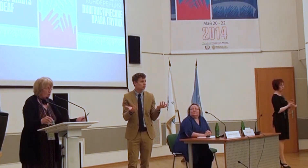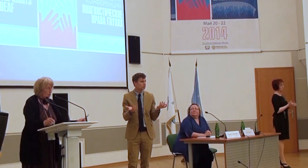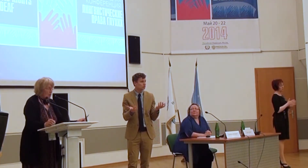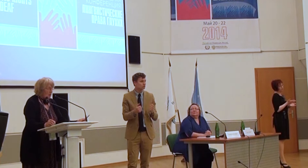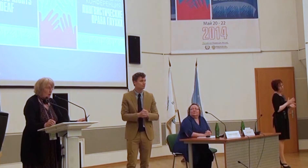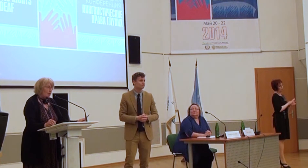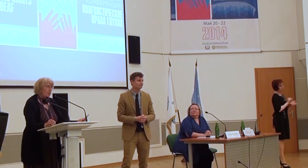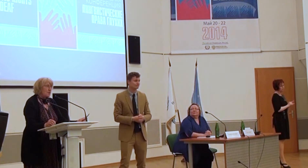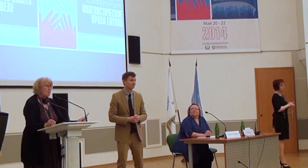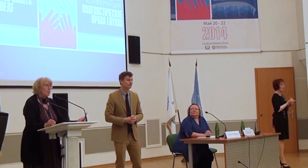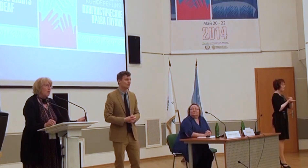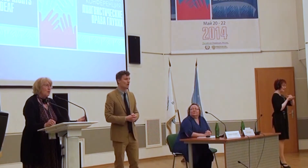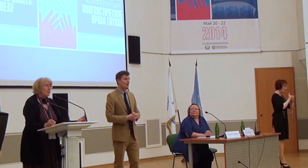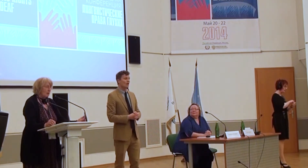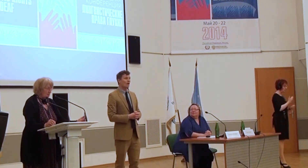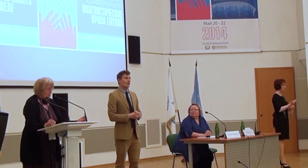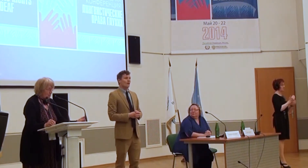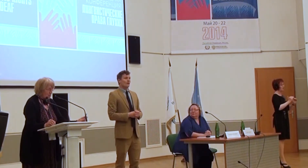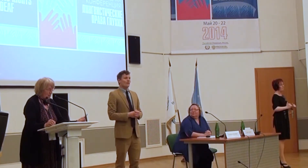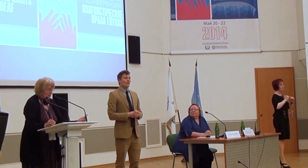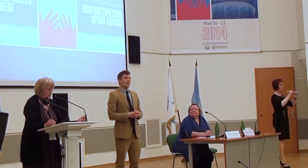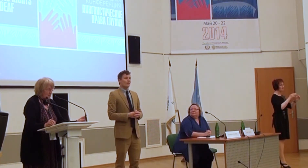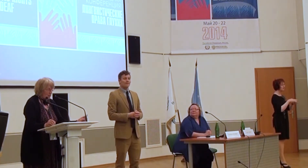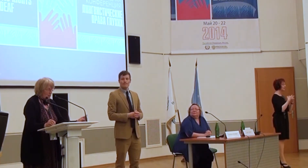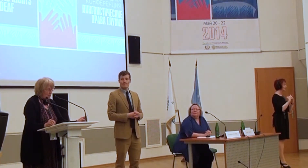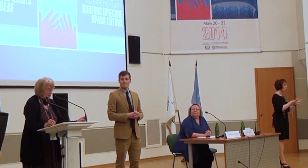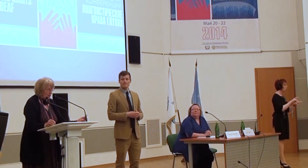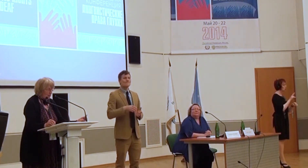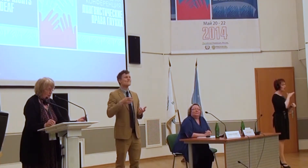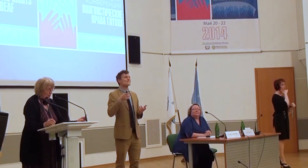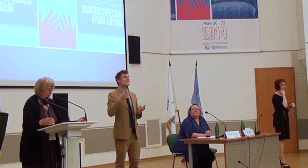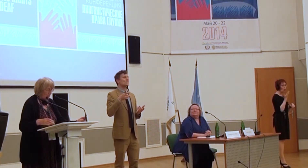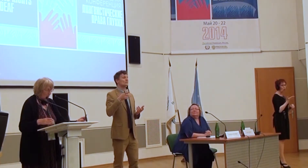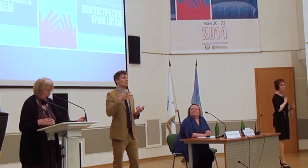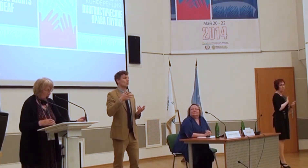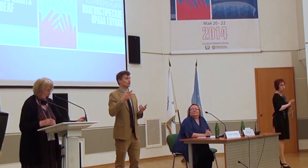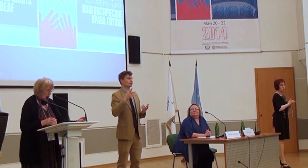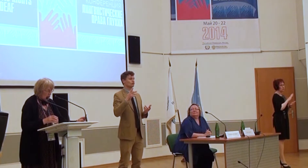been the goal, although this is probably not as apparent in Russia as it is in the USA and Europe.